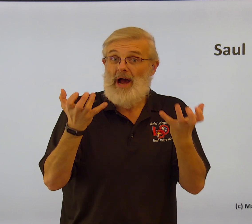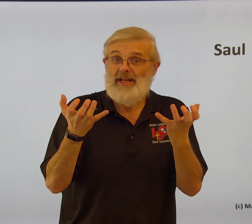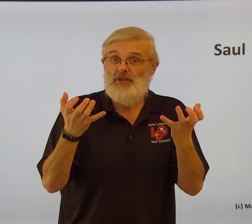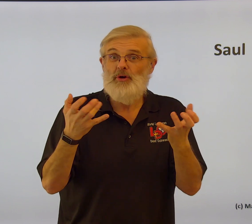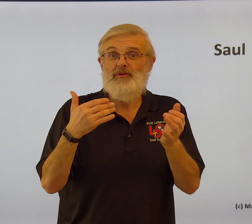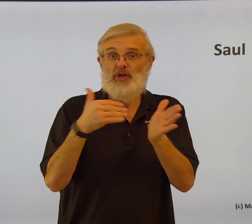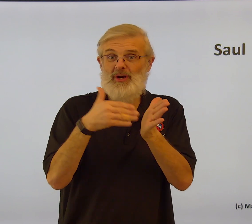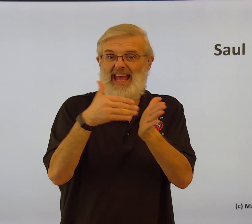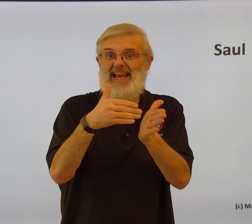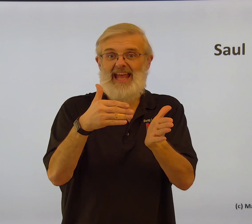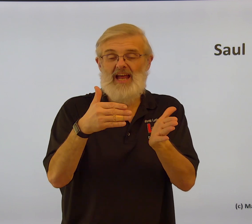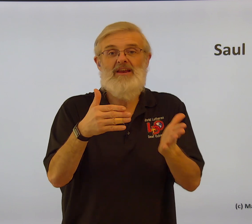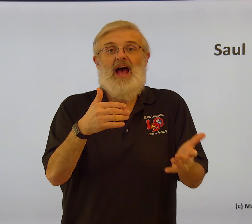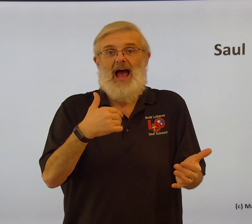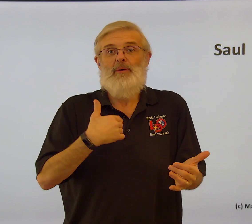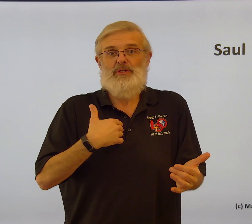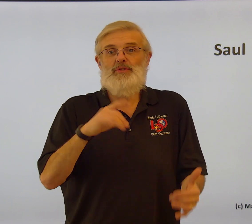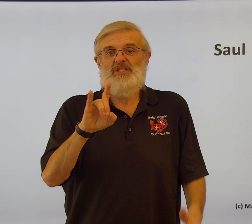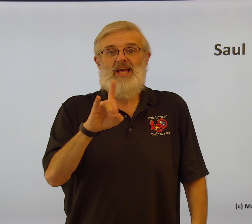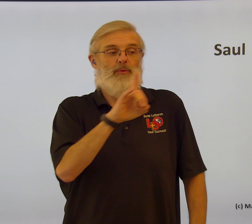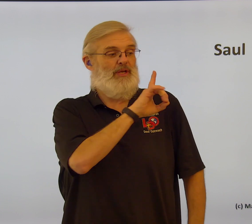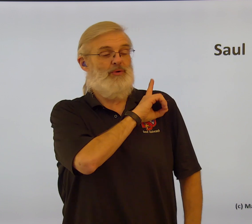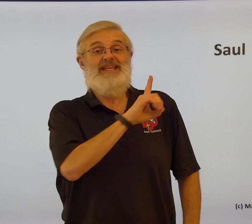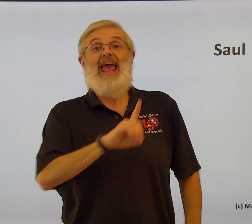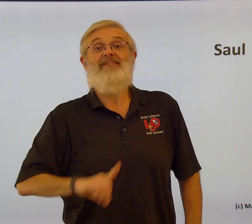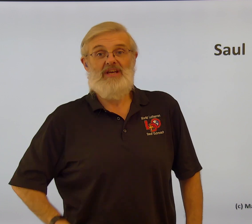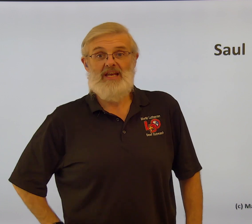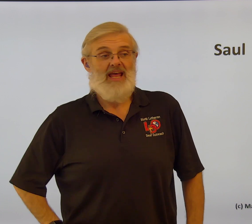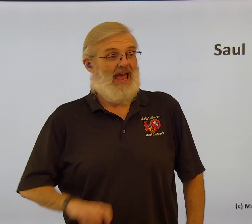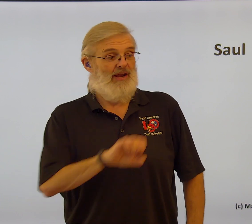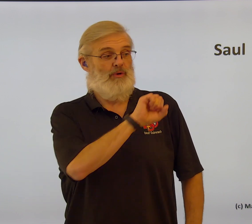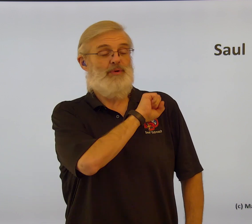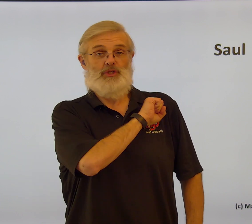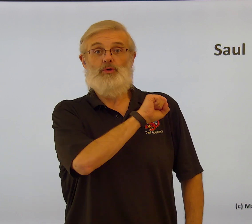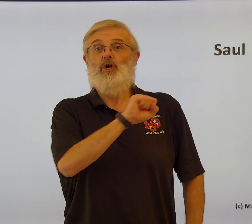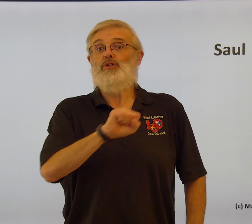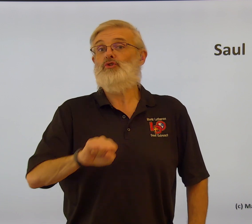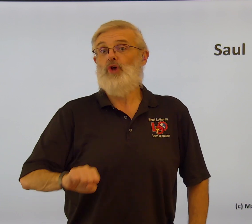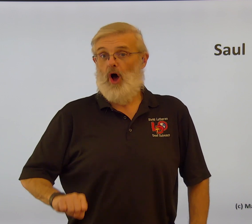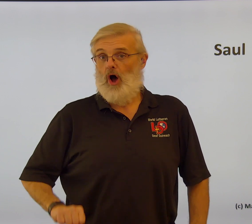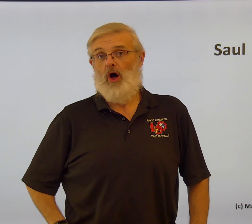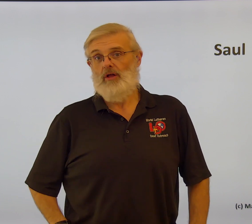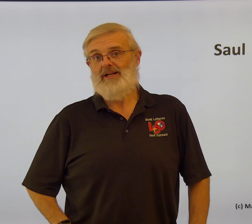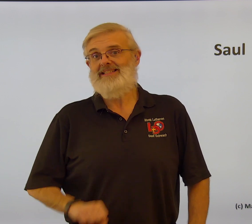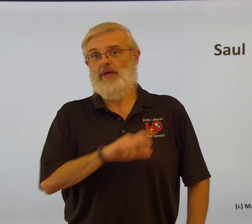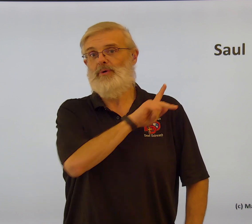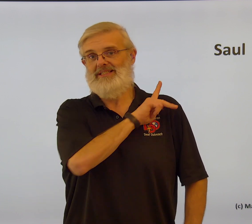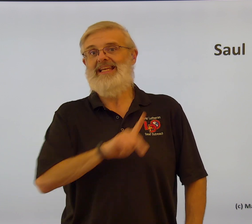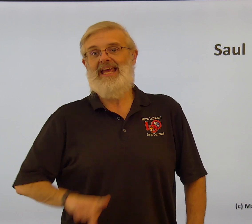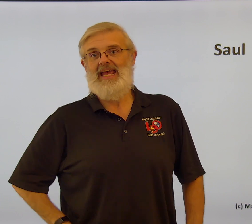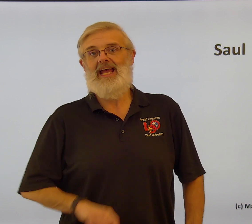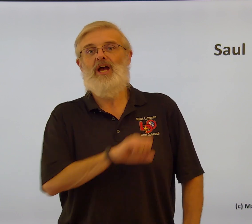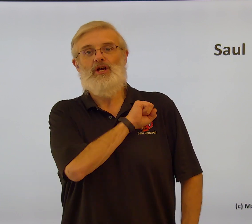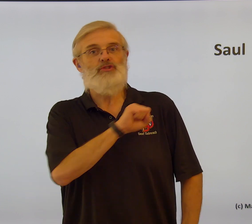to, if you could do it again and again, I would do just like we do David, and we would do Saul, because he was King